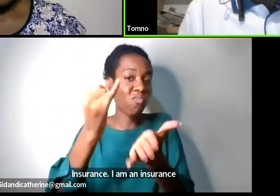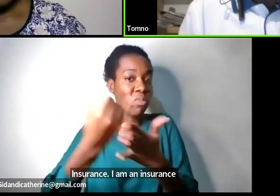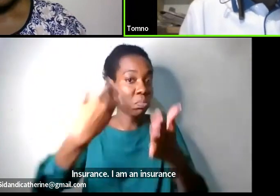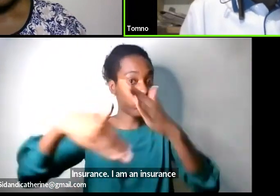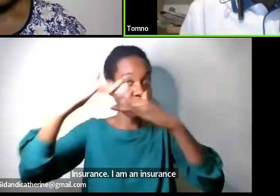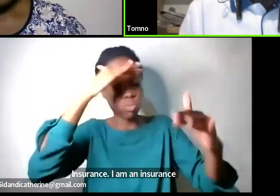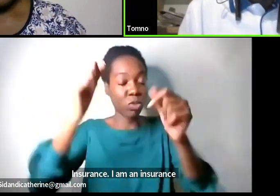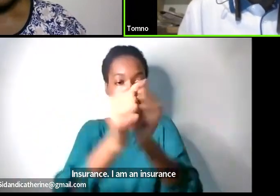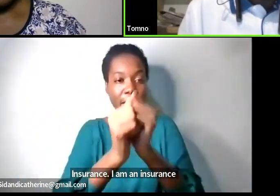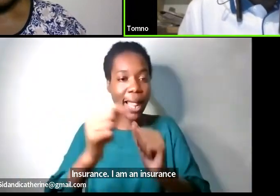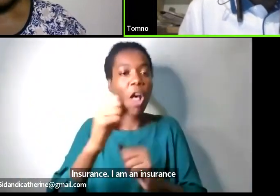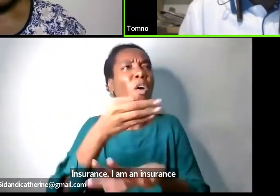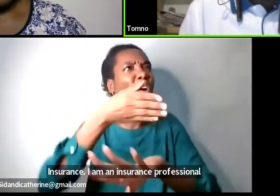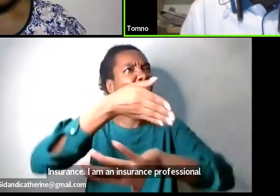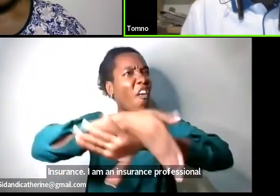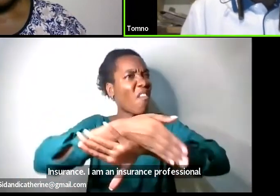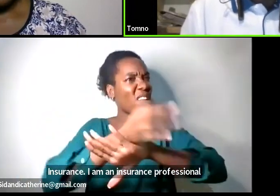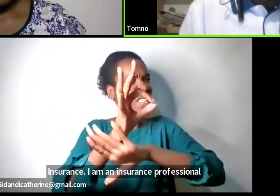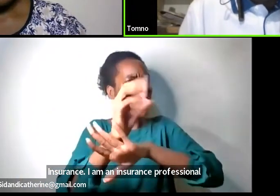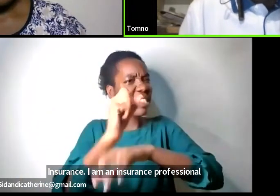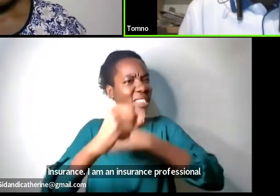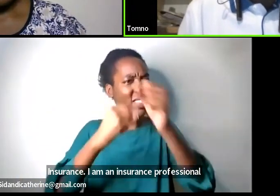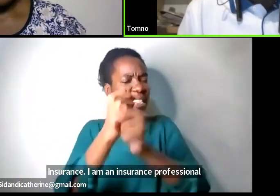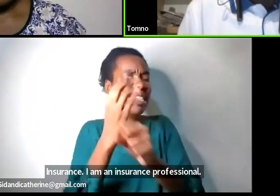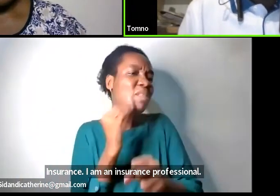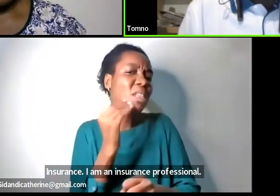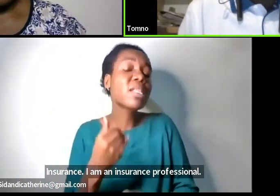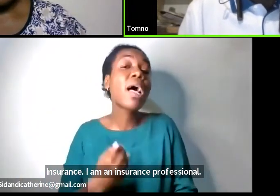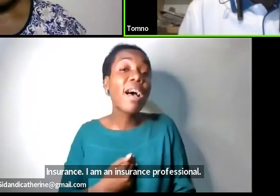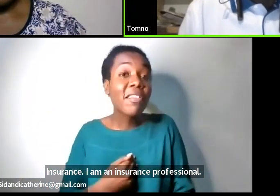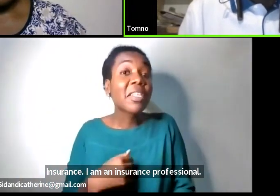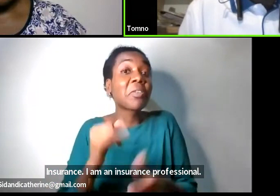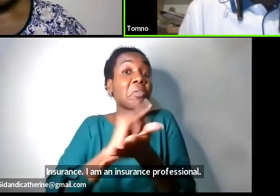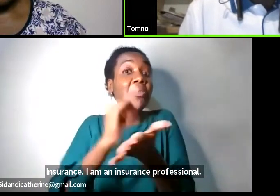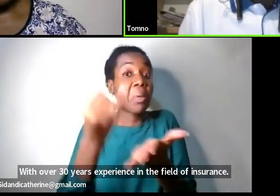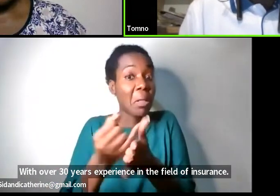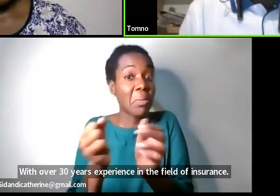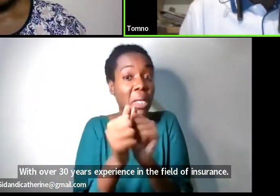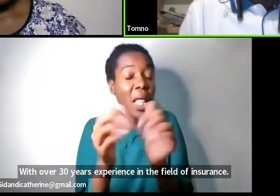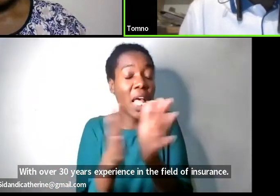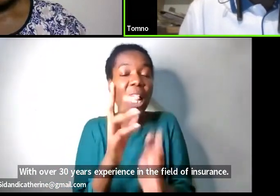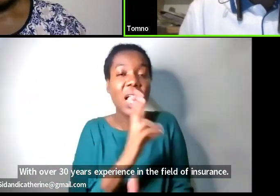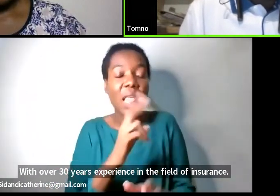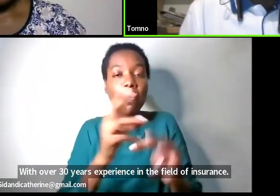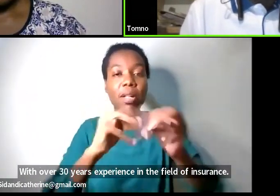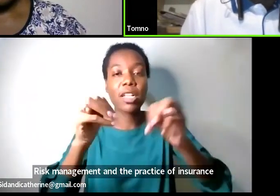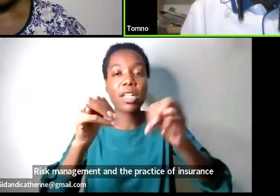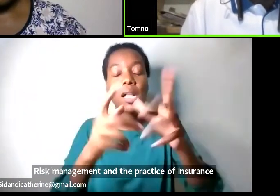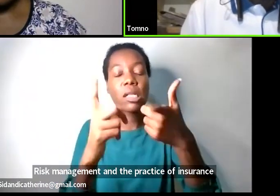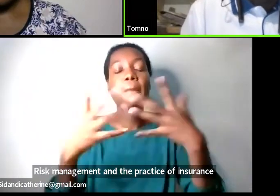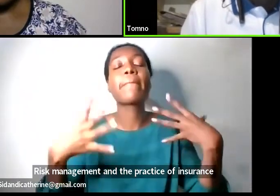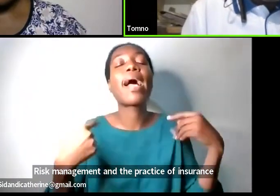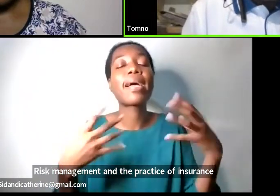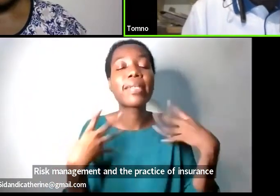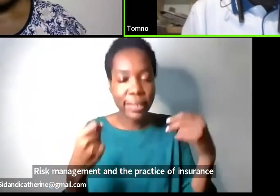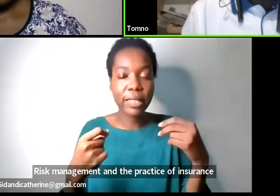with over 30 years experience in the field of insurance, risk management, and the practice of insurance itself. So I